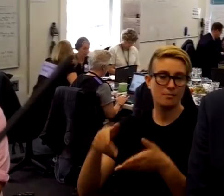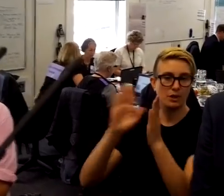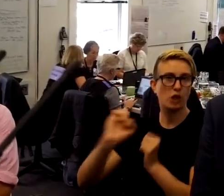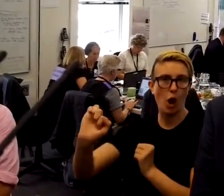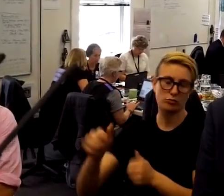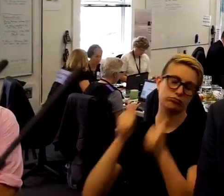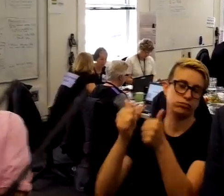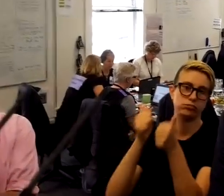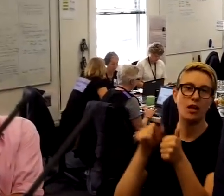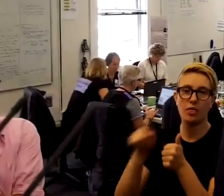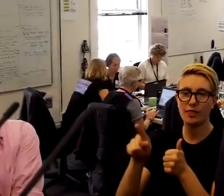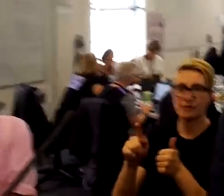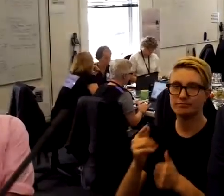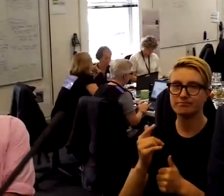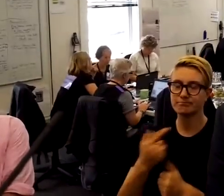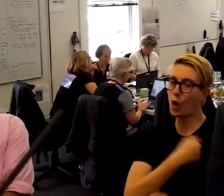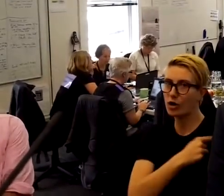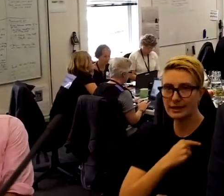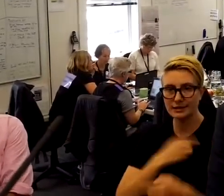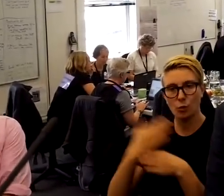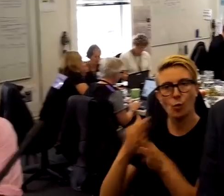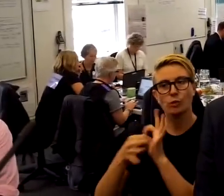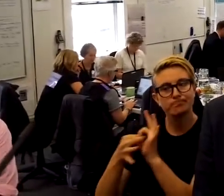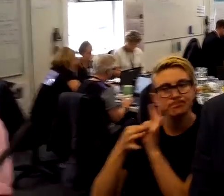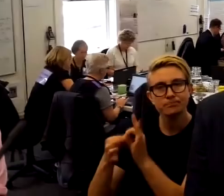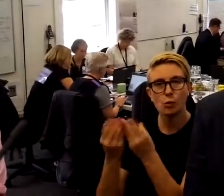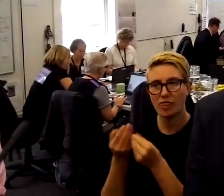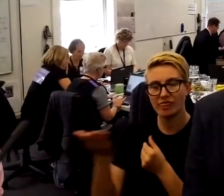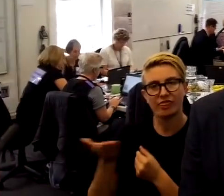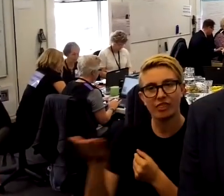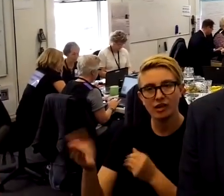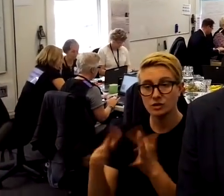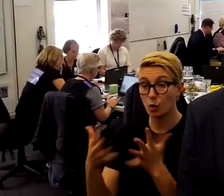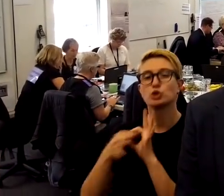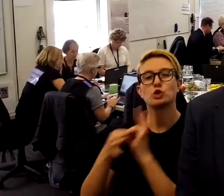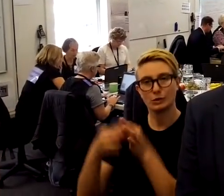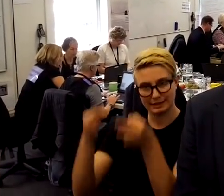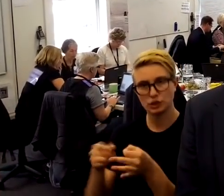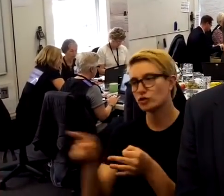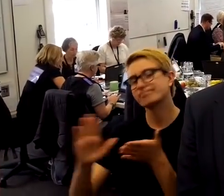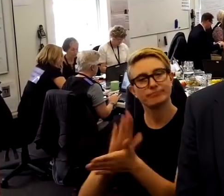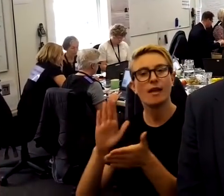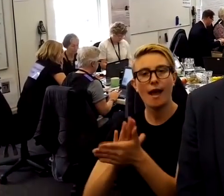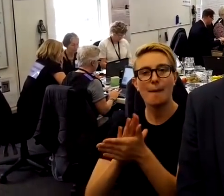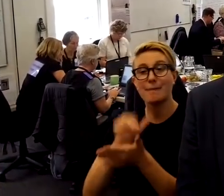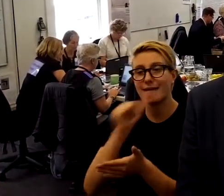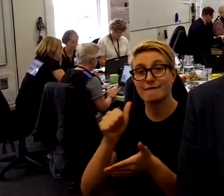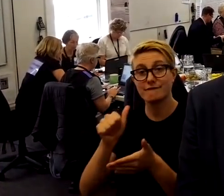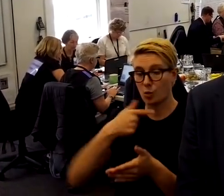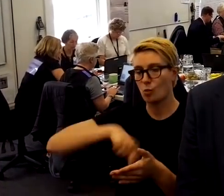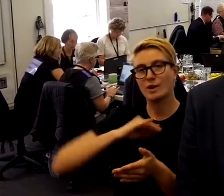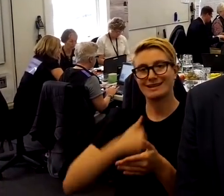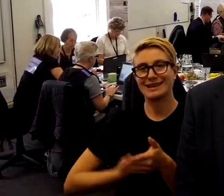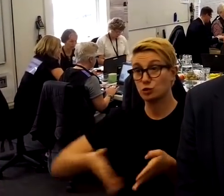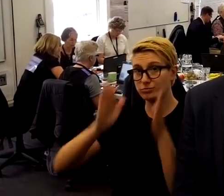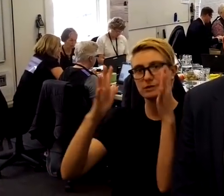very upfront and they're very working very closely with us. So this is a joint decision, and they're very comfortable with the process today.